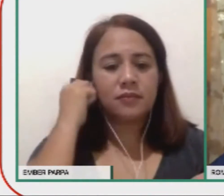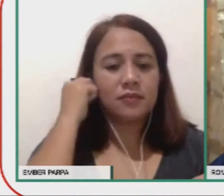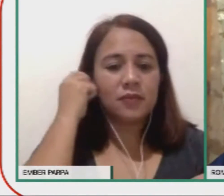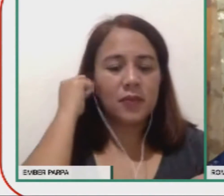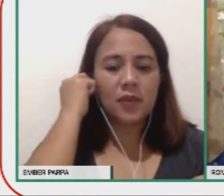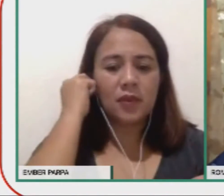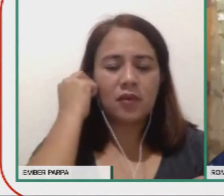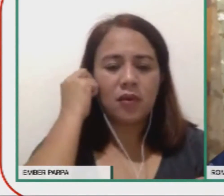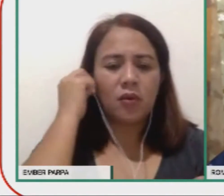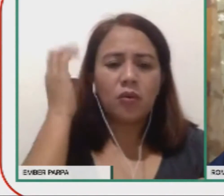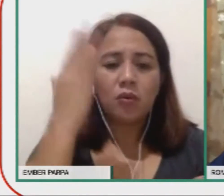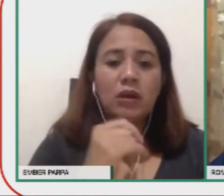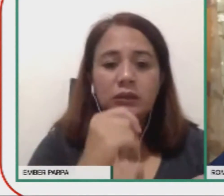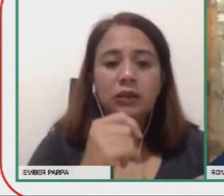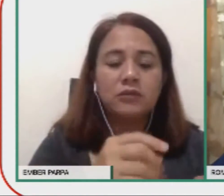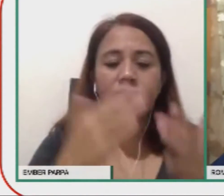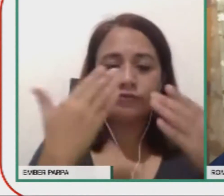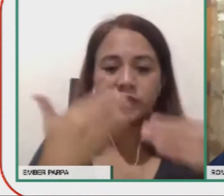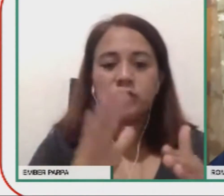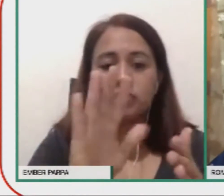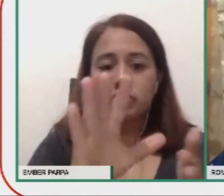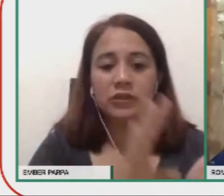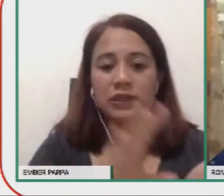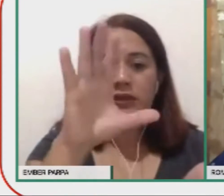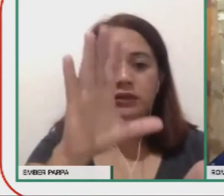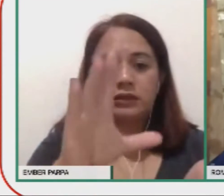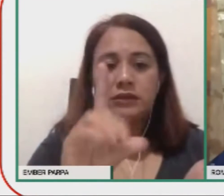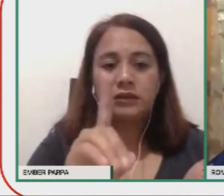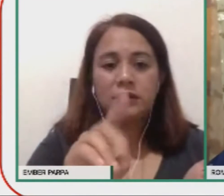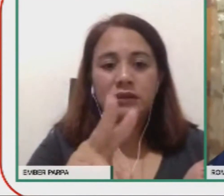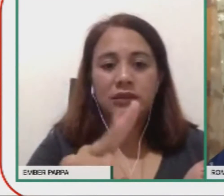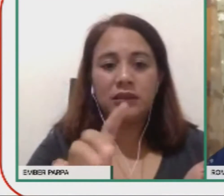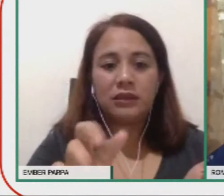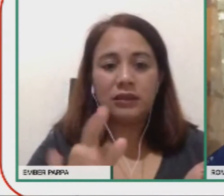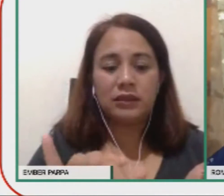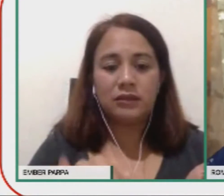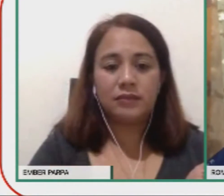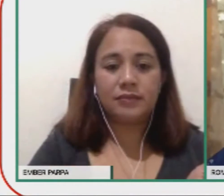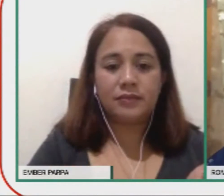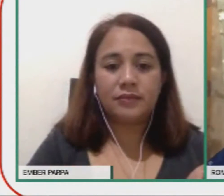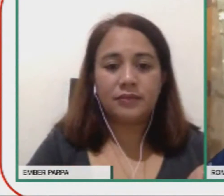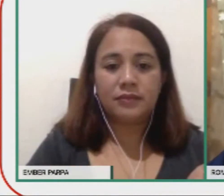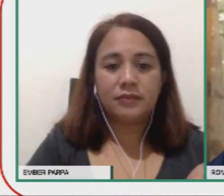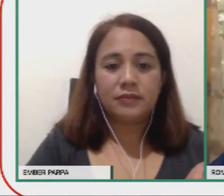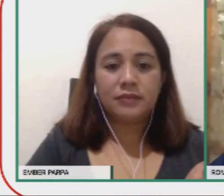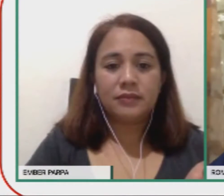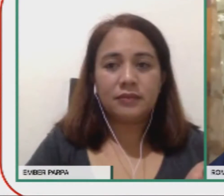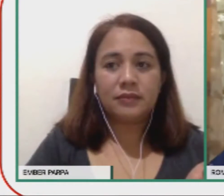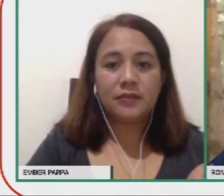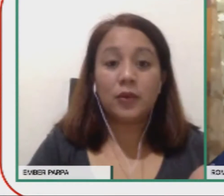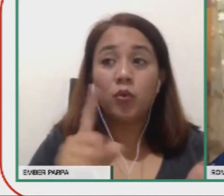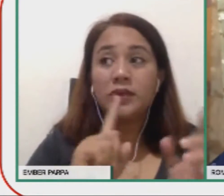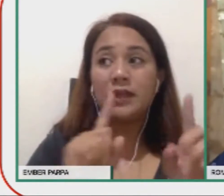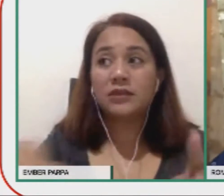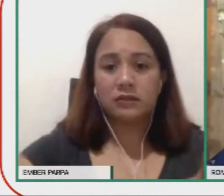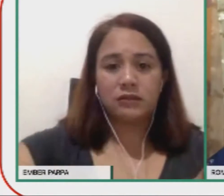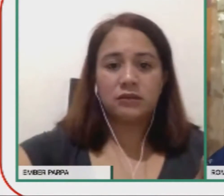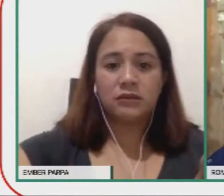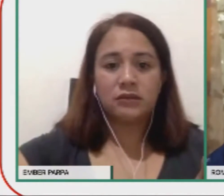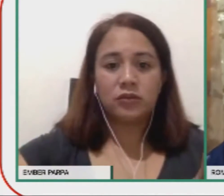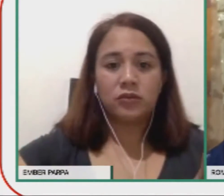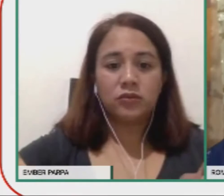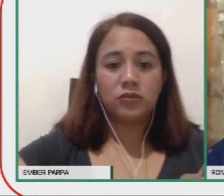your college degree, your college studies? And then her response was, I got